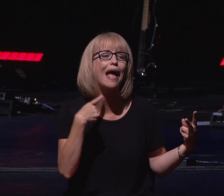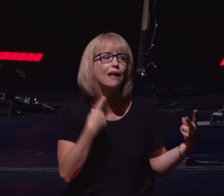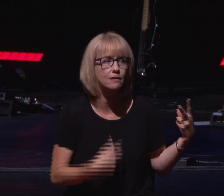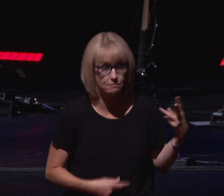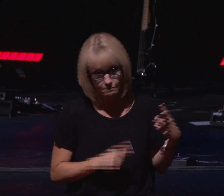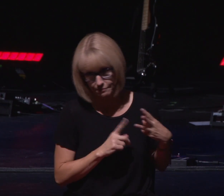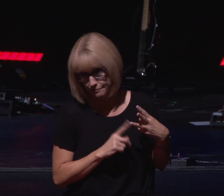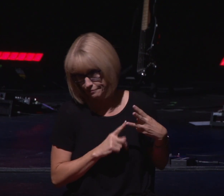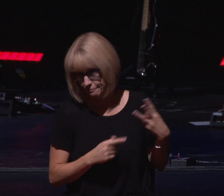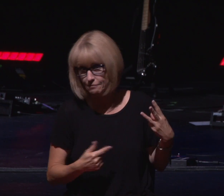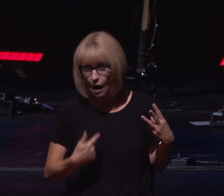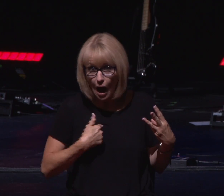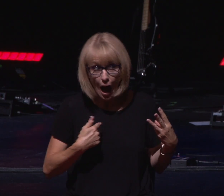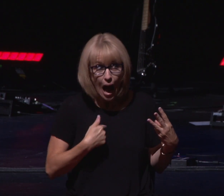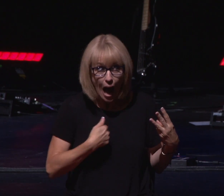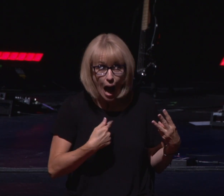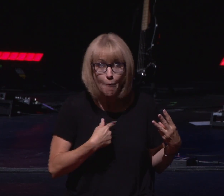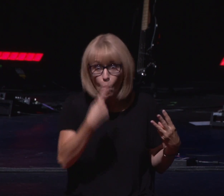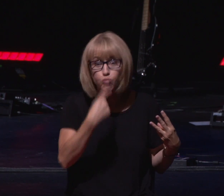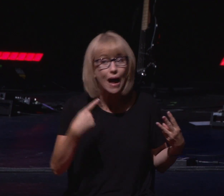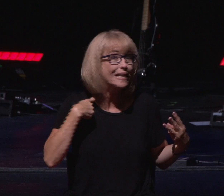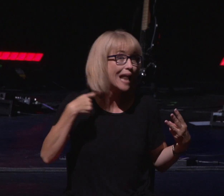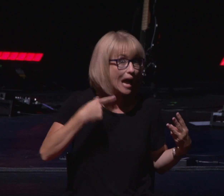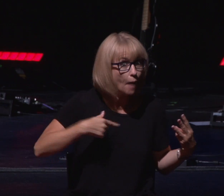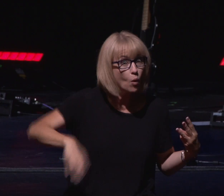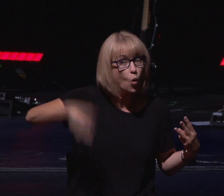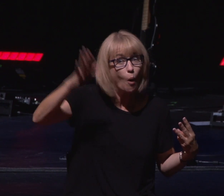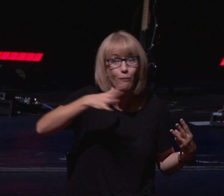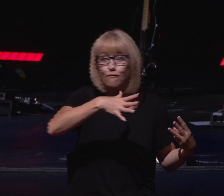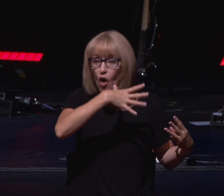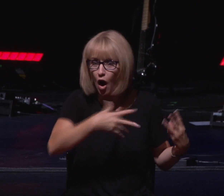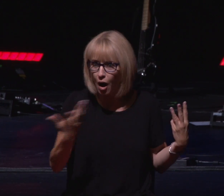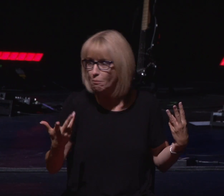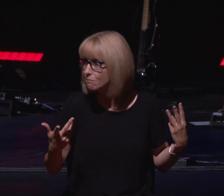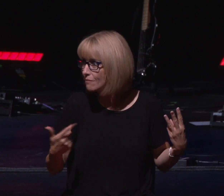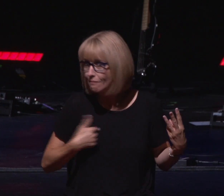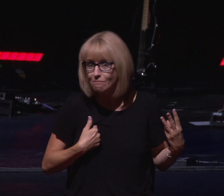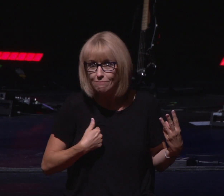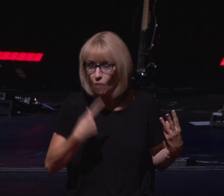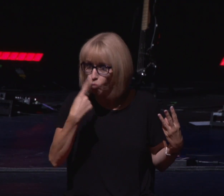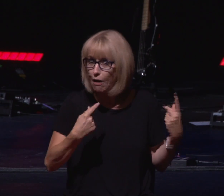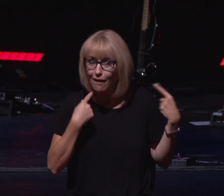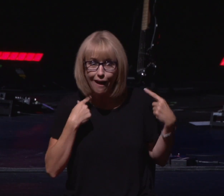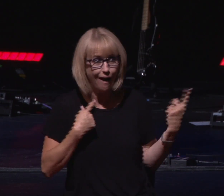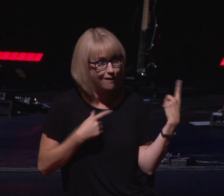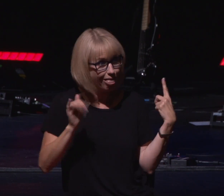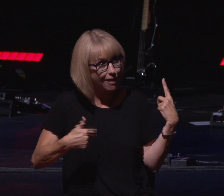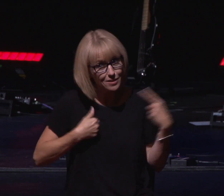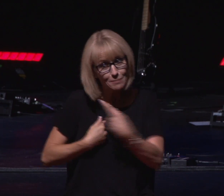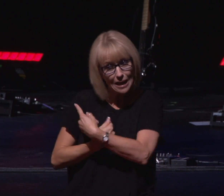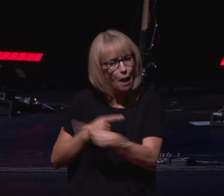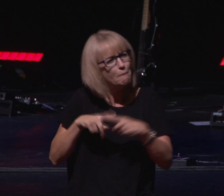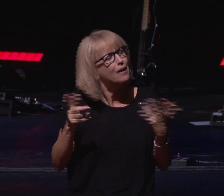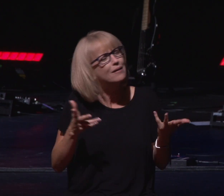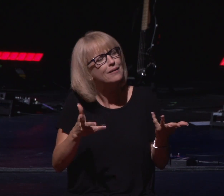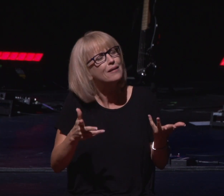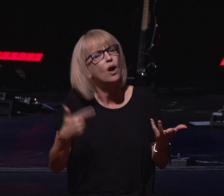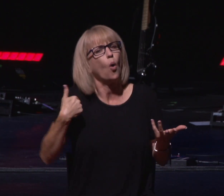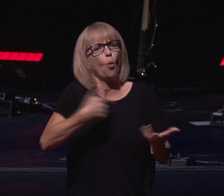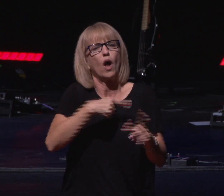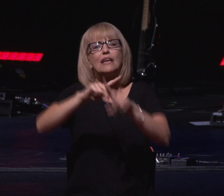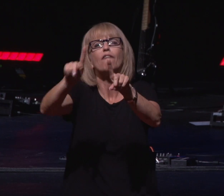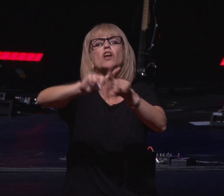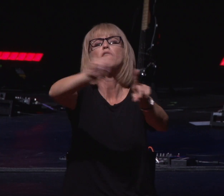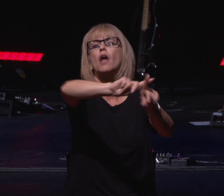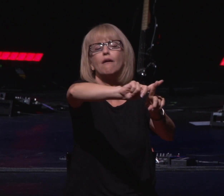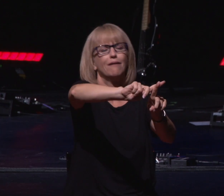person, I grew up on a farm, I'd be one of those redneck guys, but you kind of meet one and you throw everybody in there. Now those can be just accepted as differences, but we also can build up a